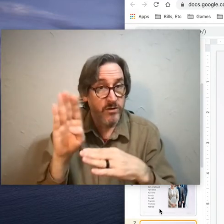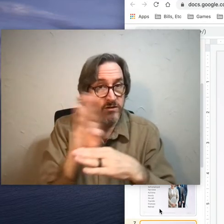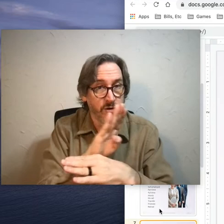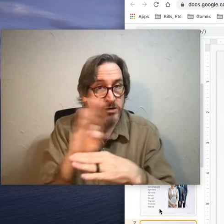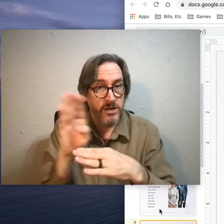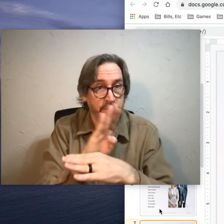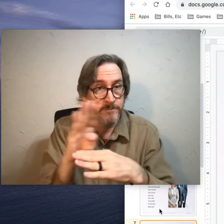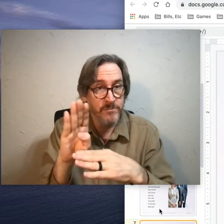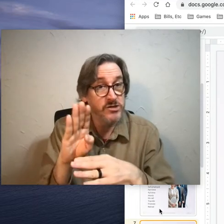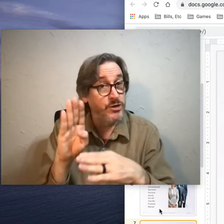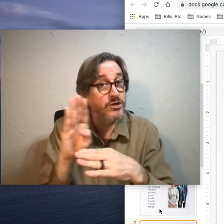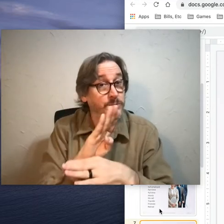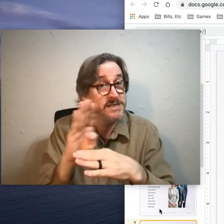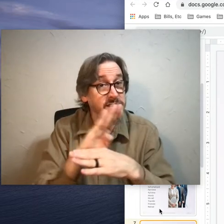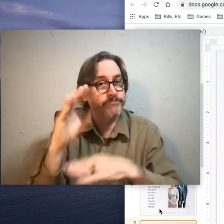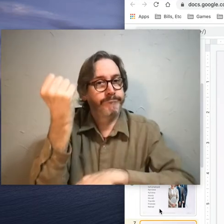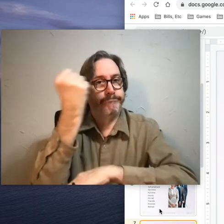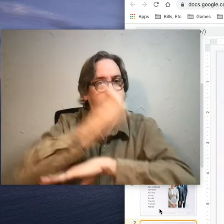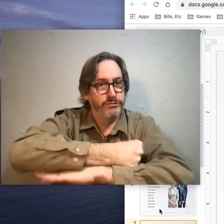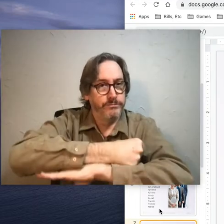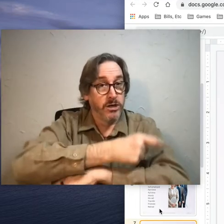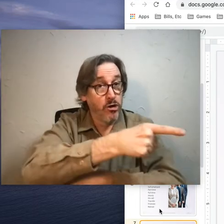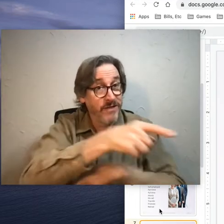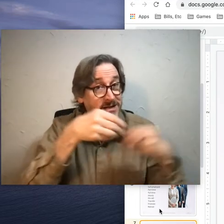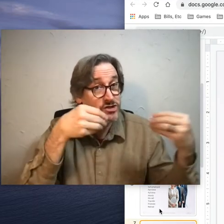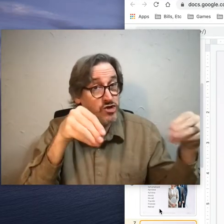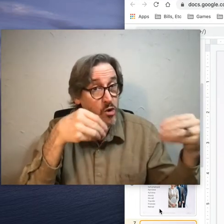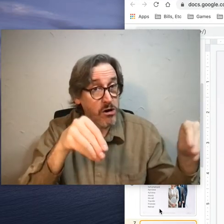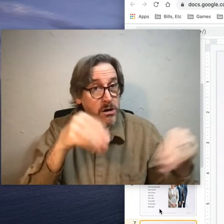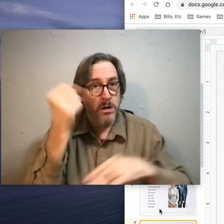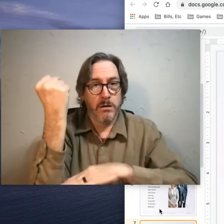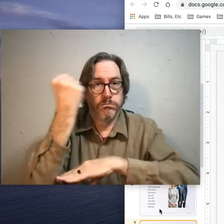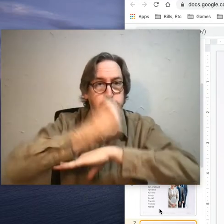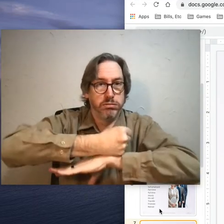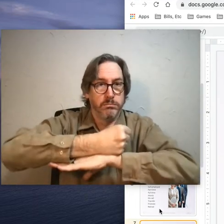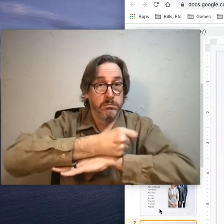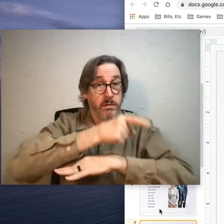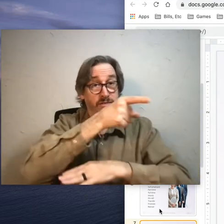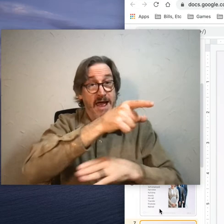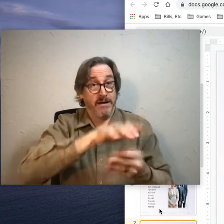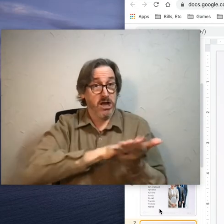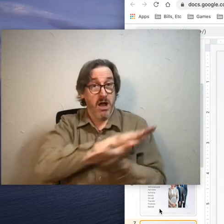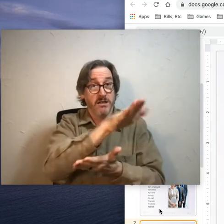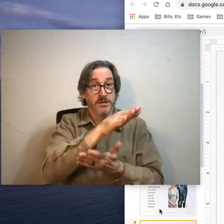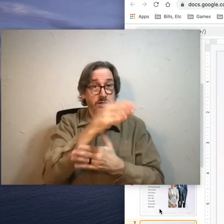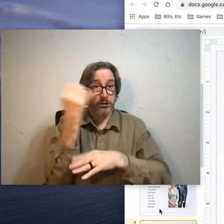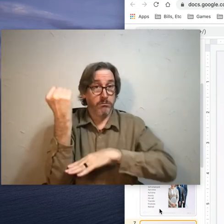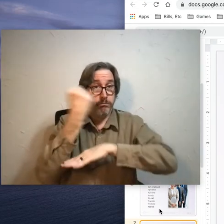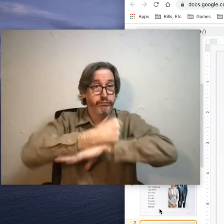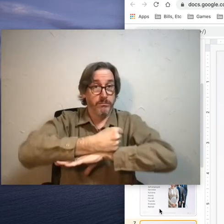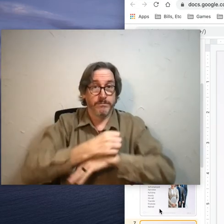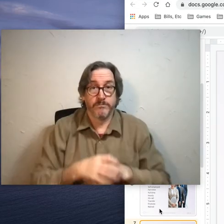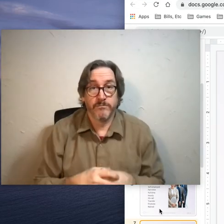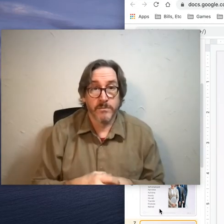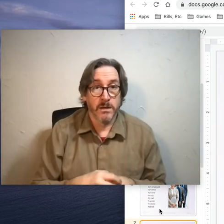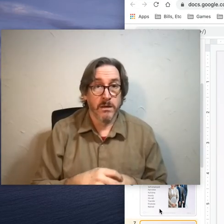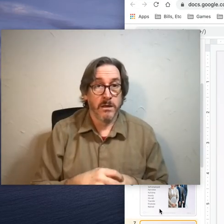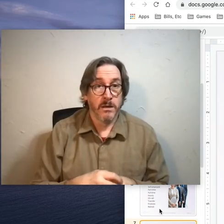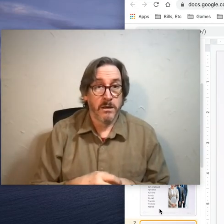Business, we learned. So you could do business, boom. That store, boom. That college, boom.